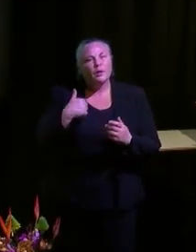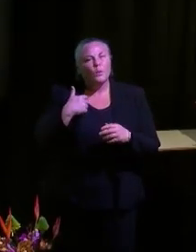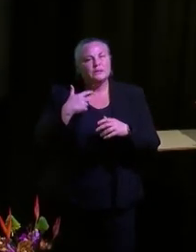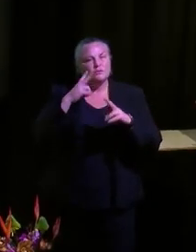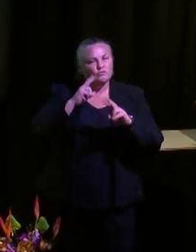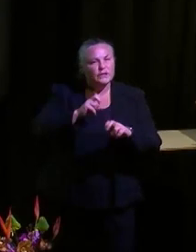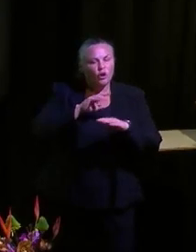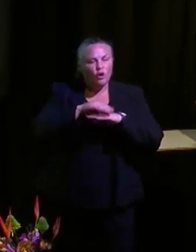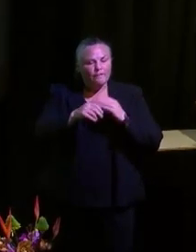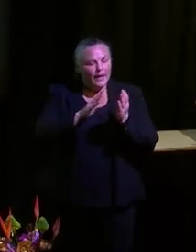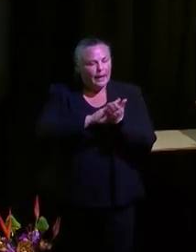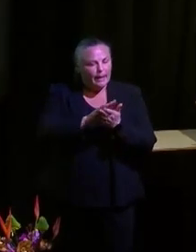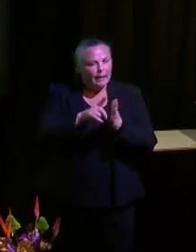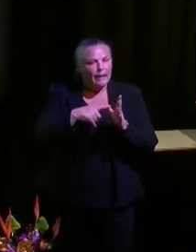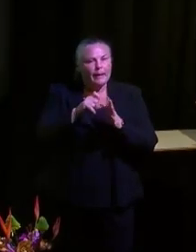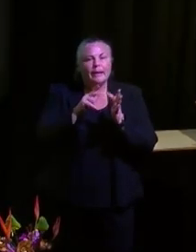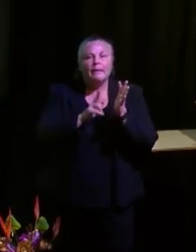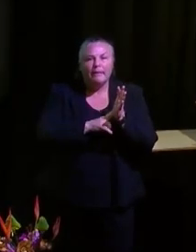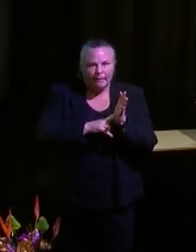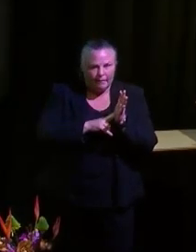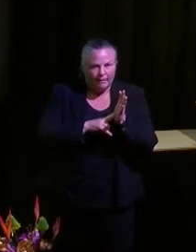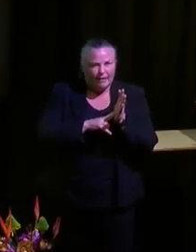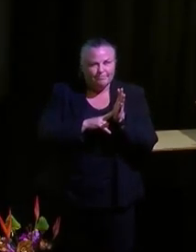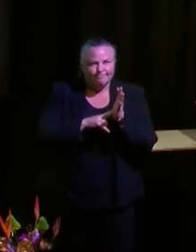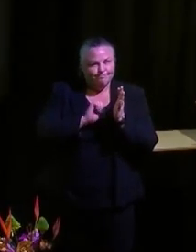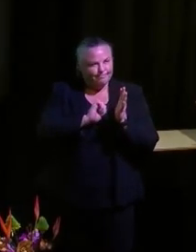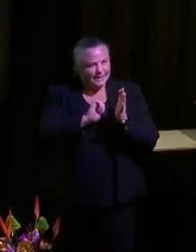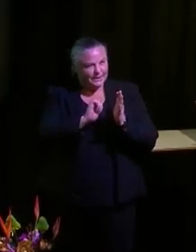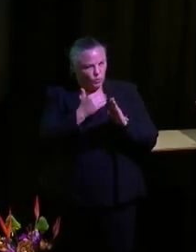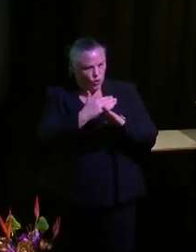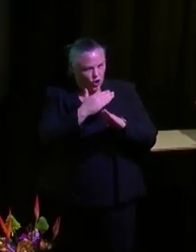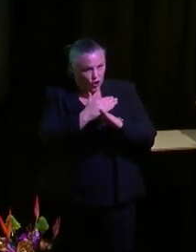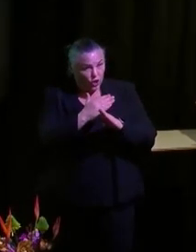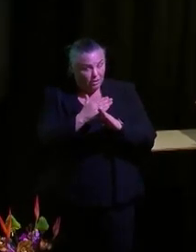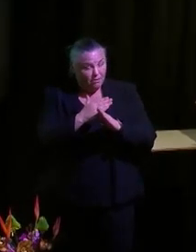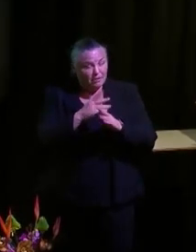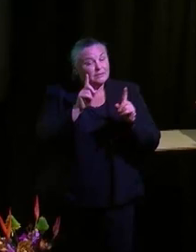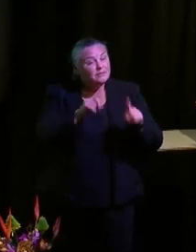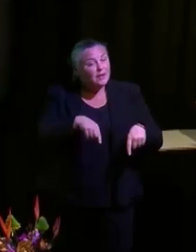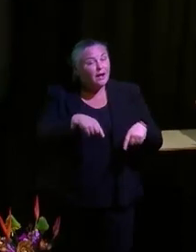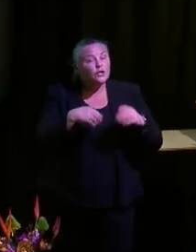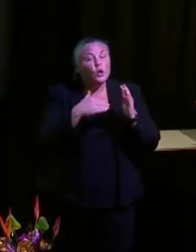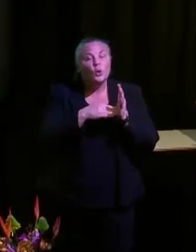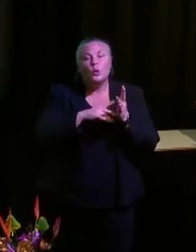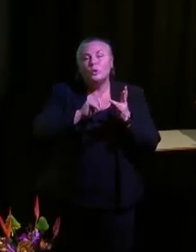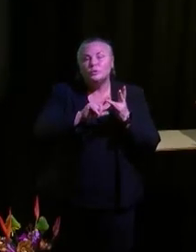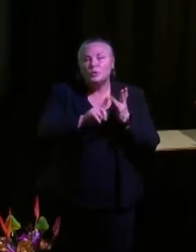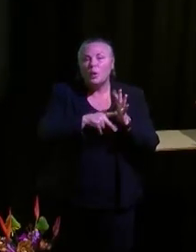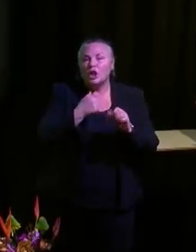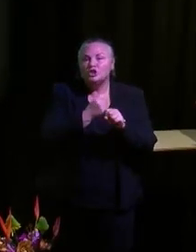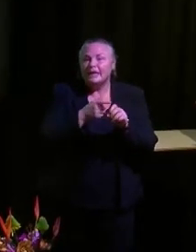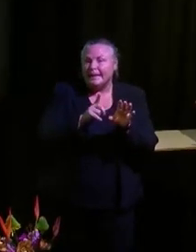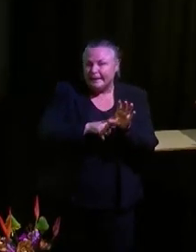how he came into his line of work through zoology and biology, things like that.